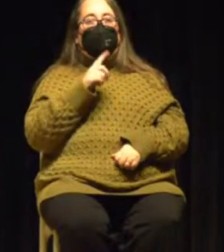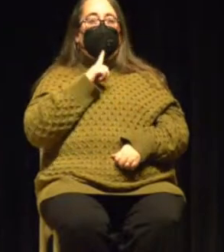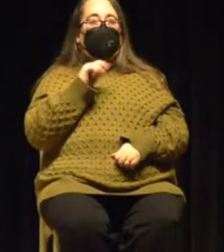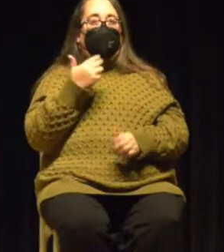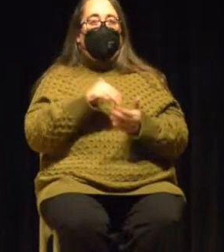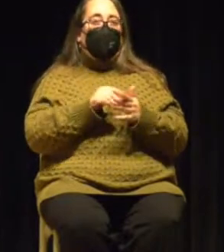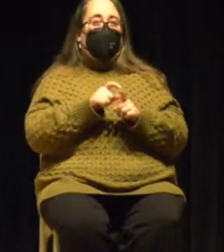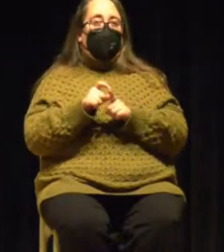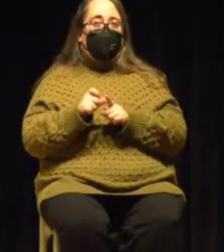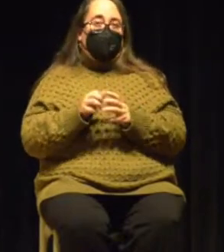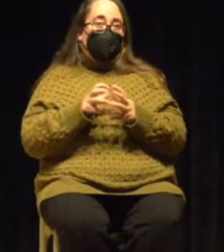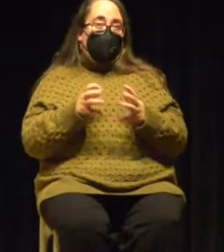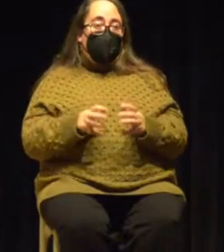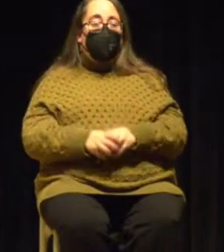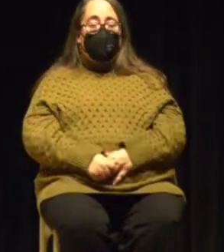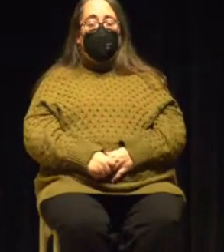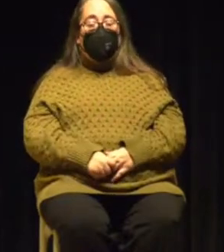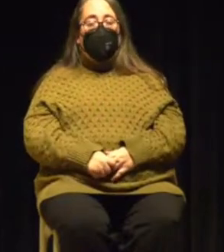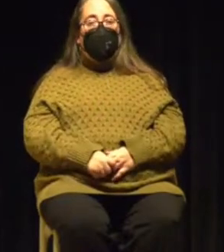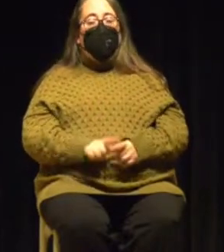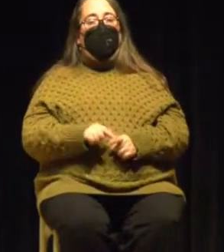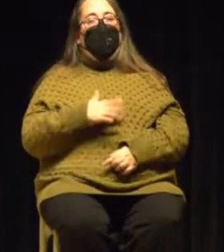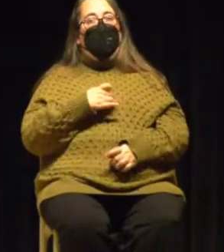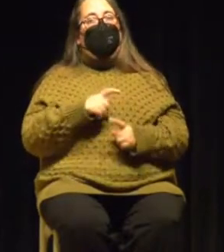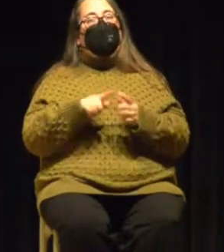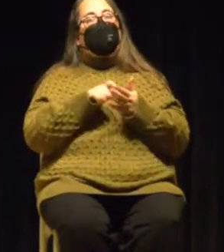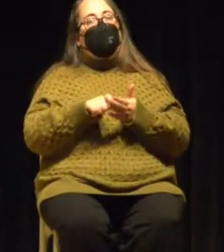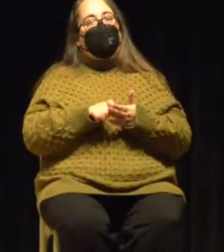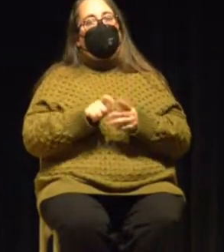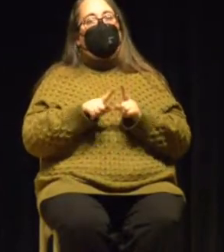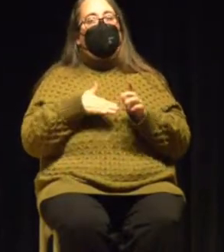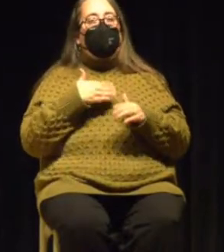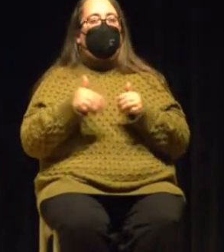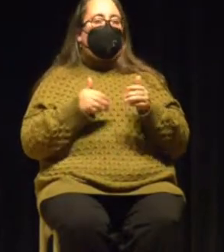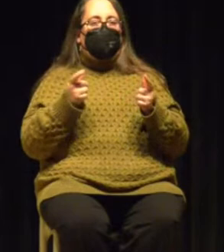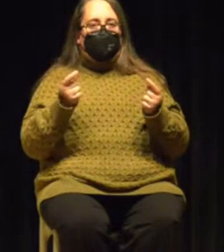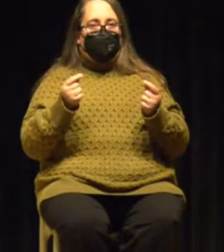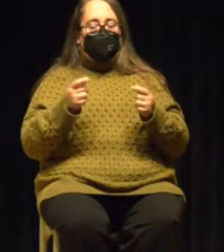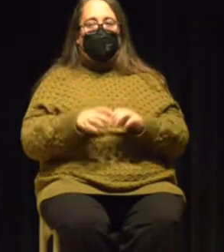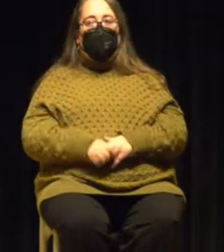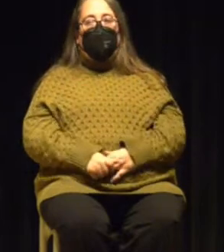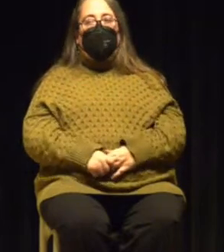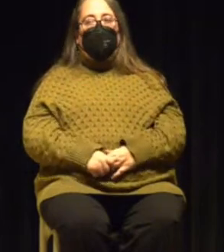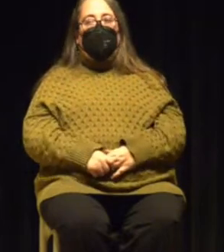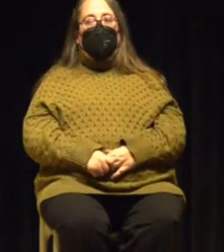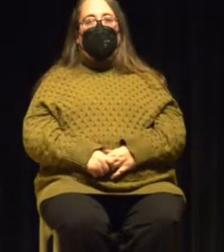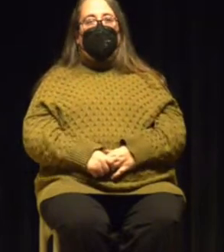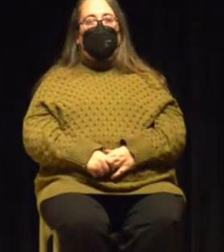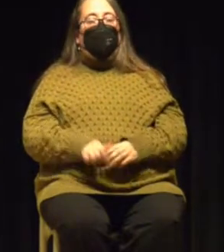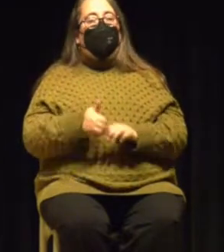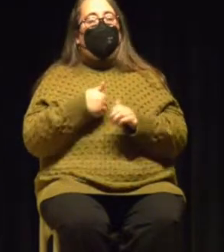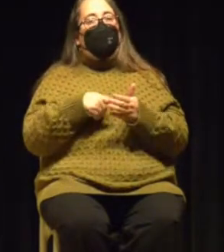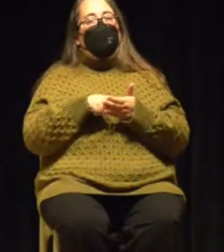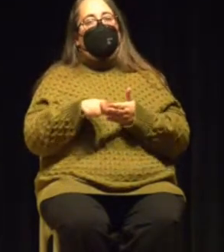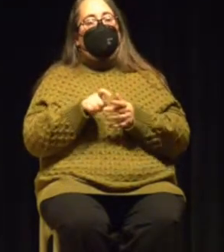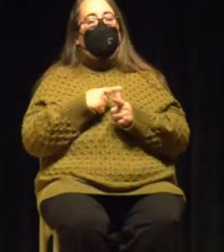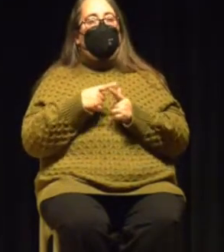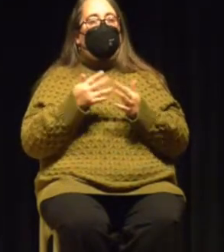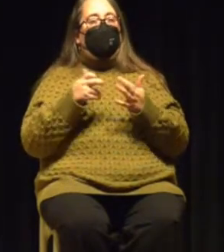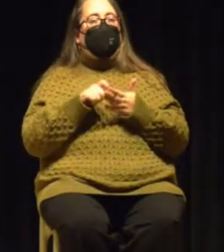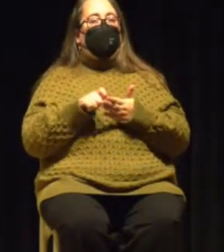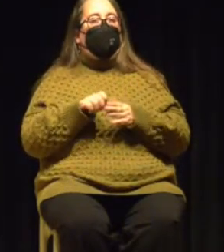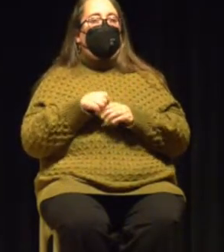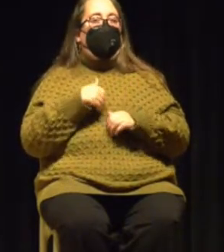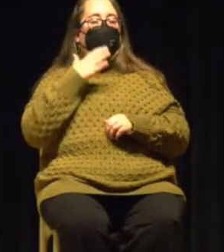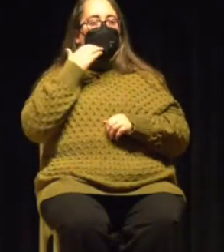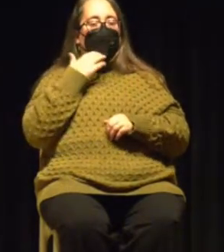words. It's a lot. And I like to write, but my process is this. First, before I put anything on paper, I have written it in my head.